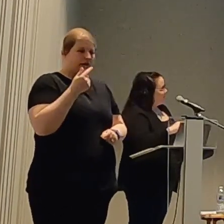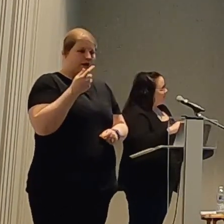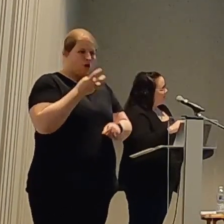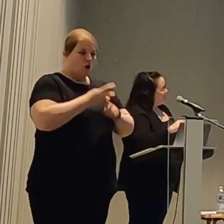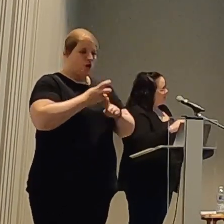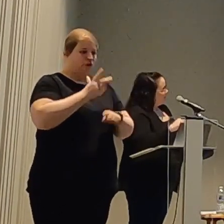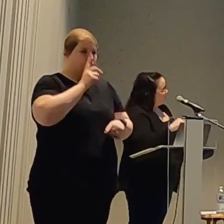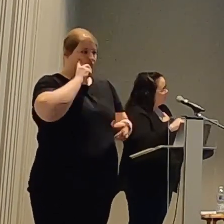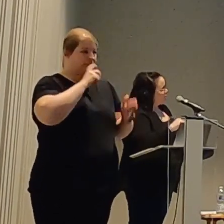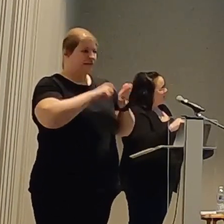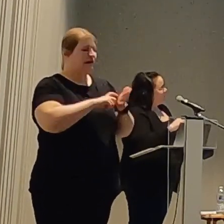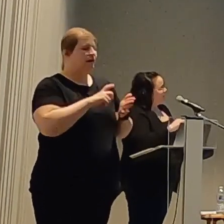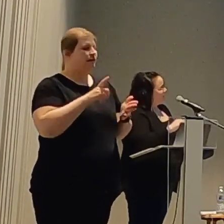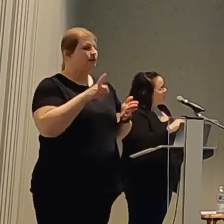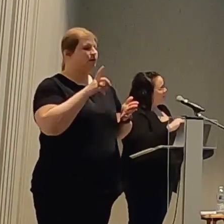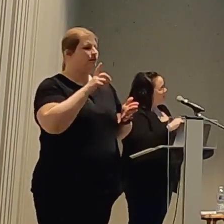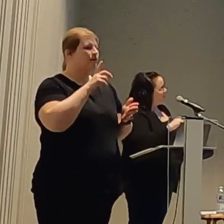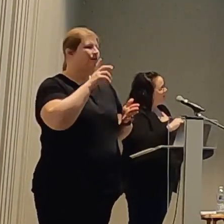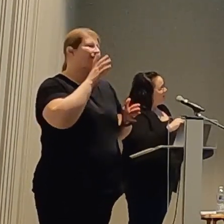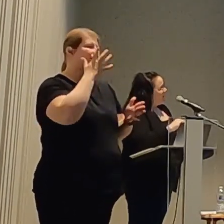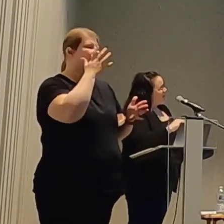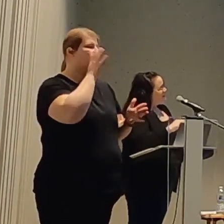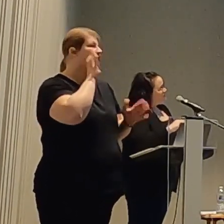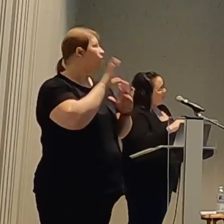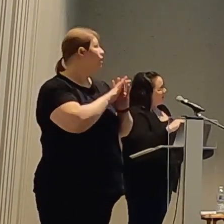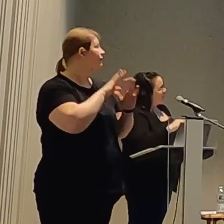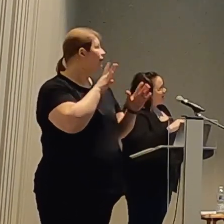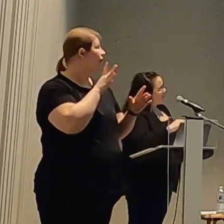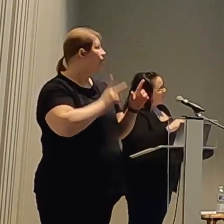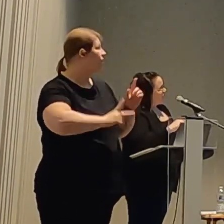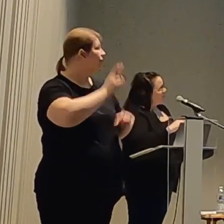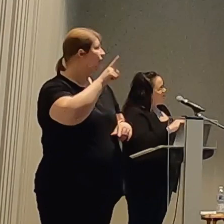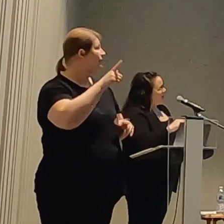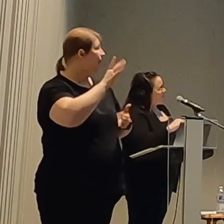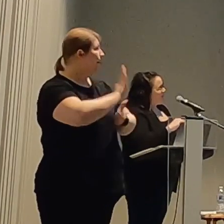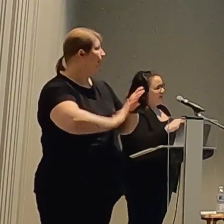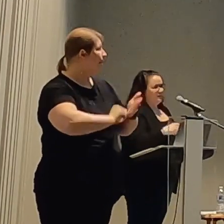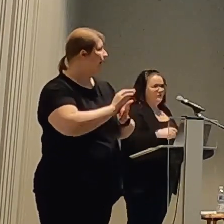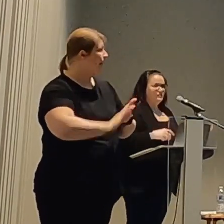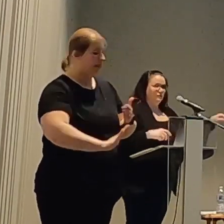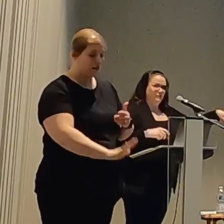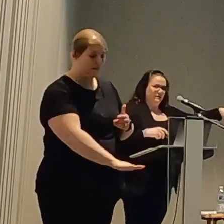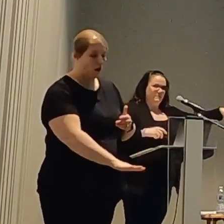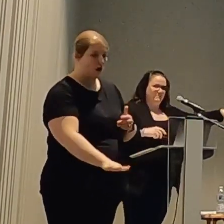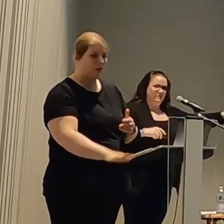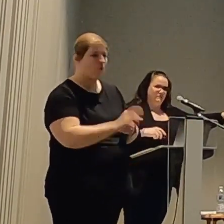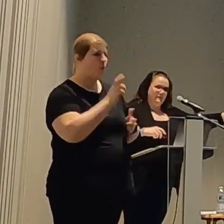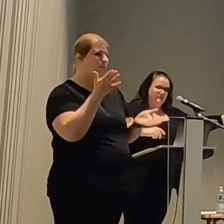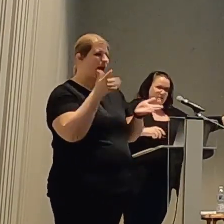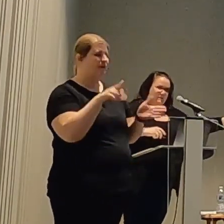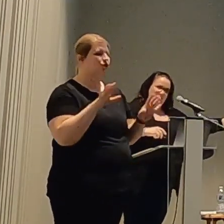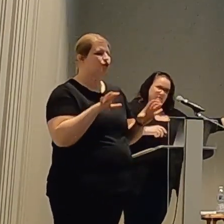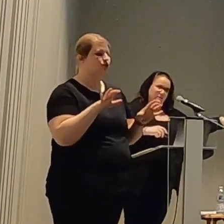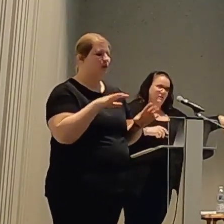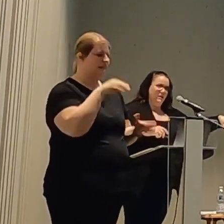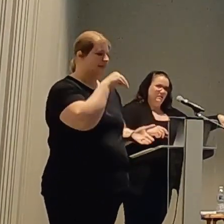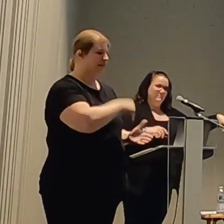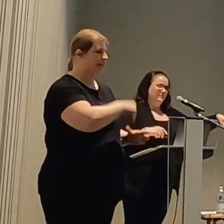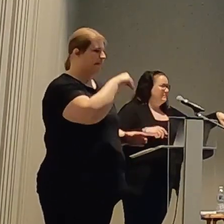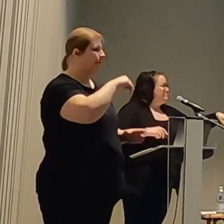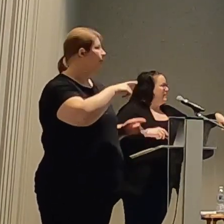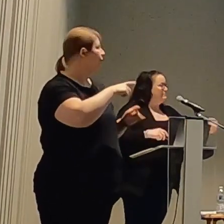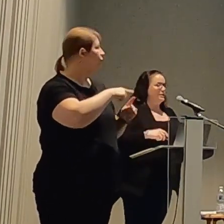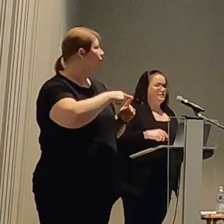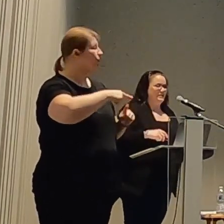he's either, unfortunately the photograph cut off, he's either painting down toward the bottom of the canvas, or what he might be doing is dipping this